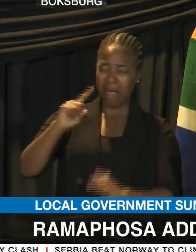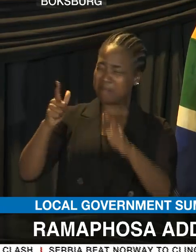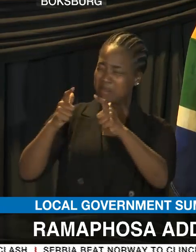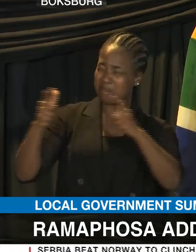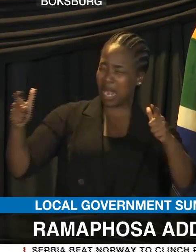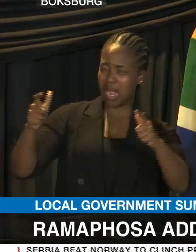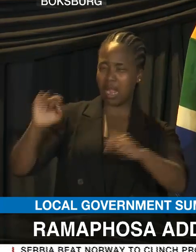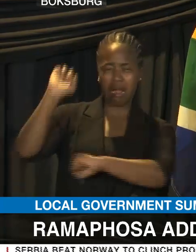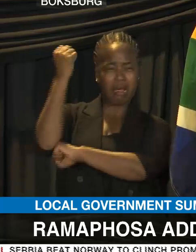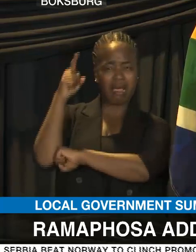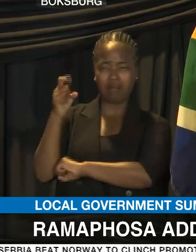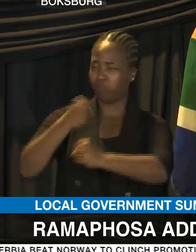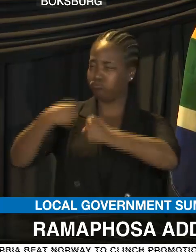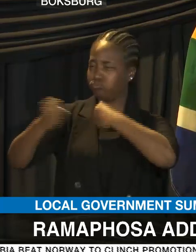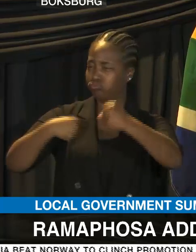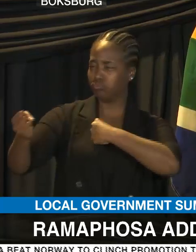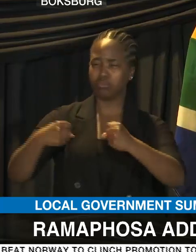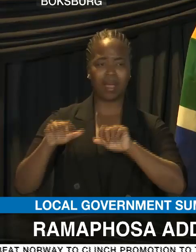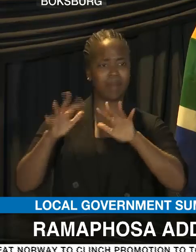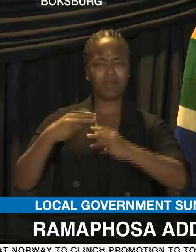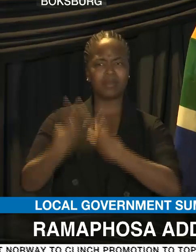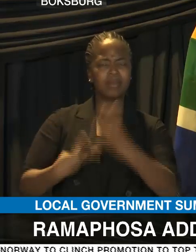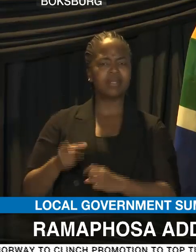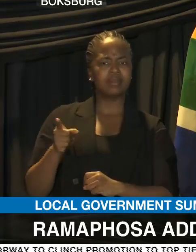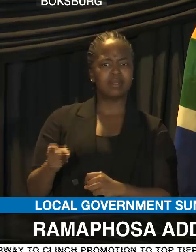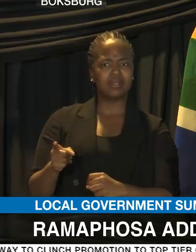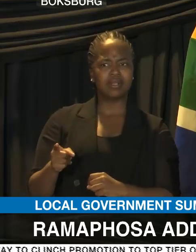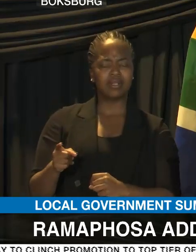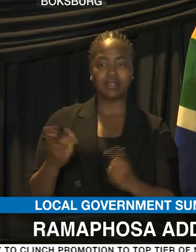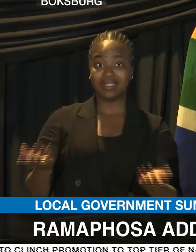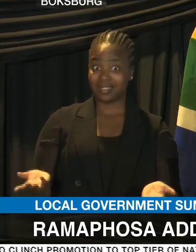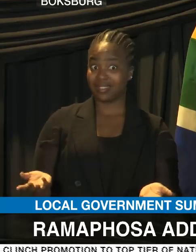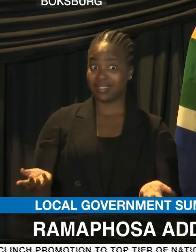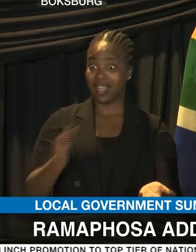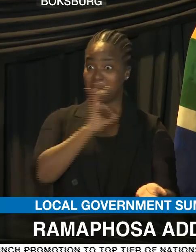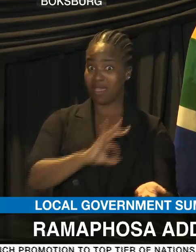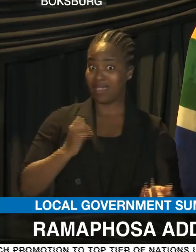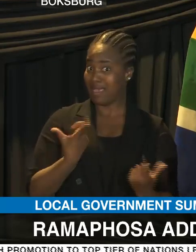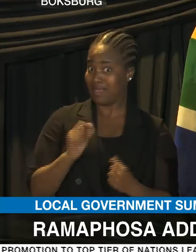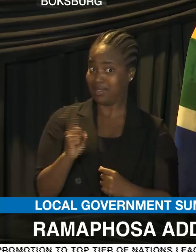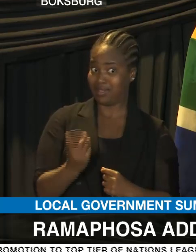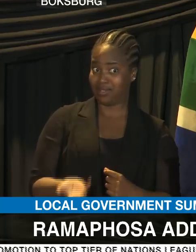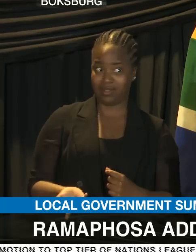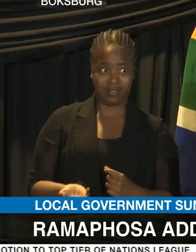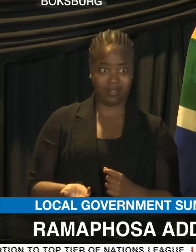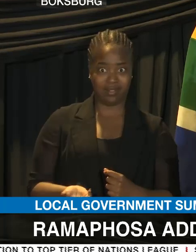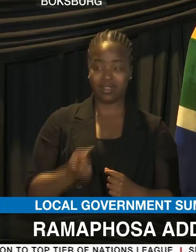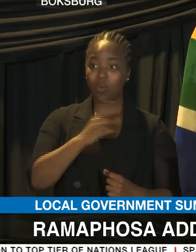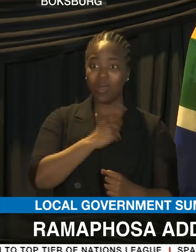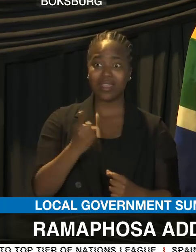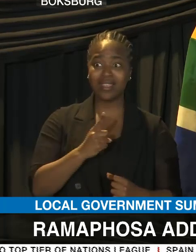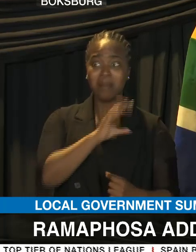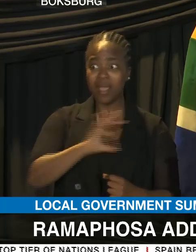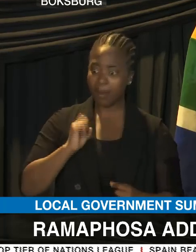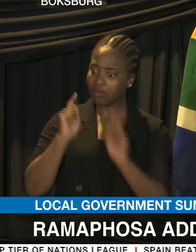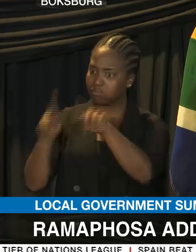huge facility that employs a number of people, what is the mayor doing? Because that's where the mayor